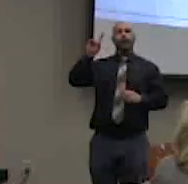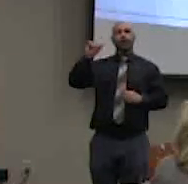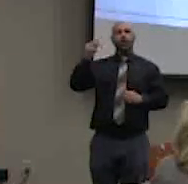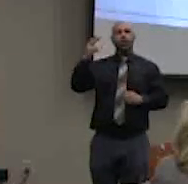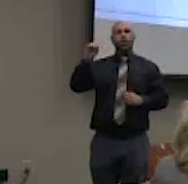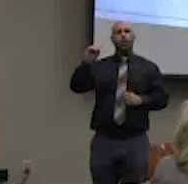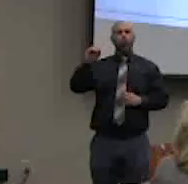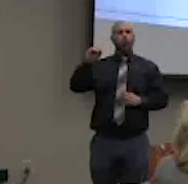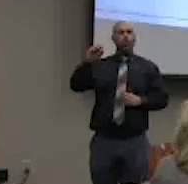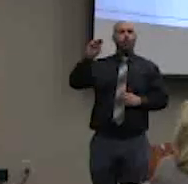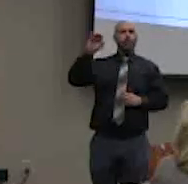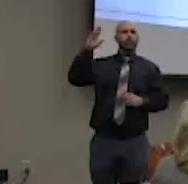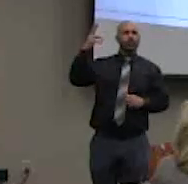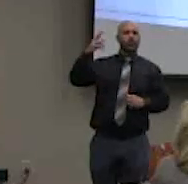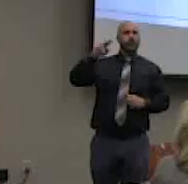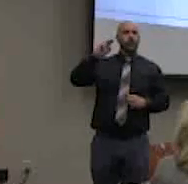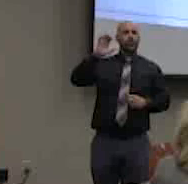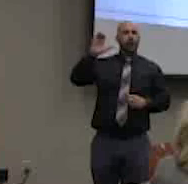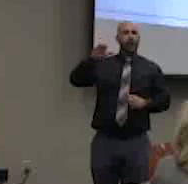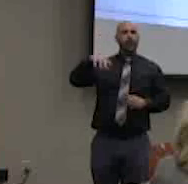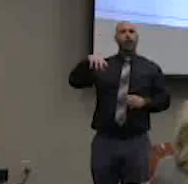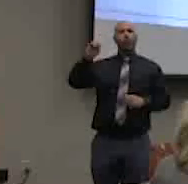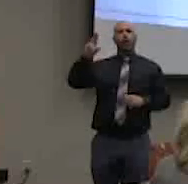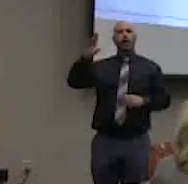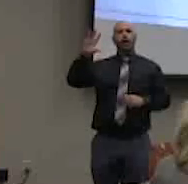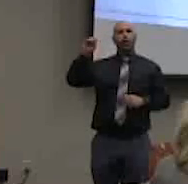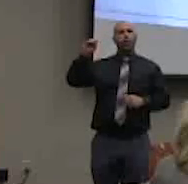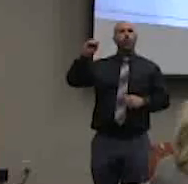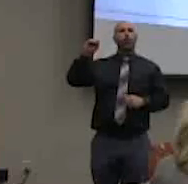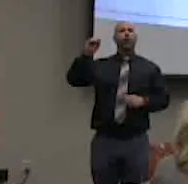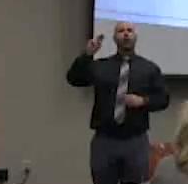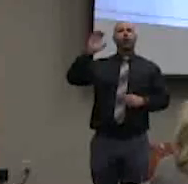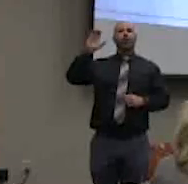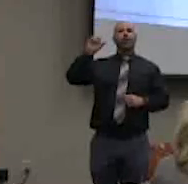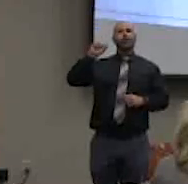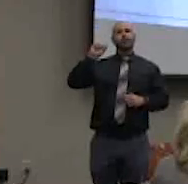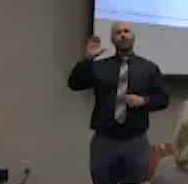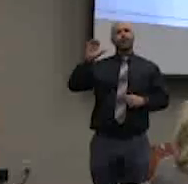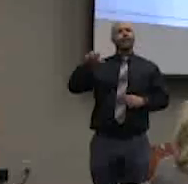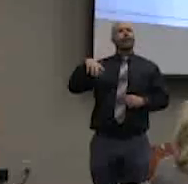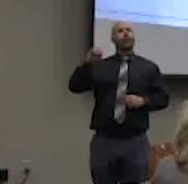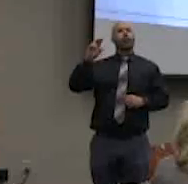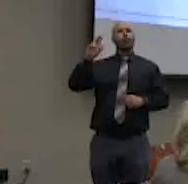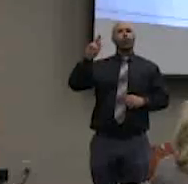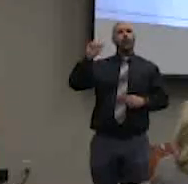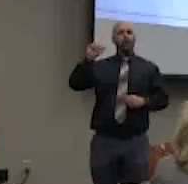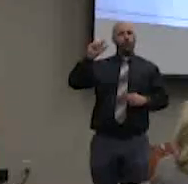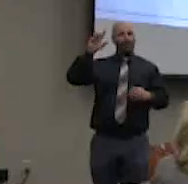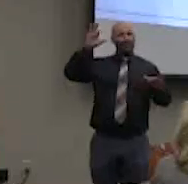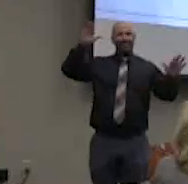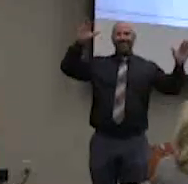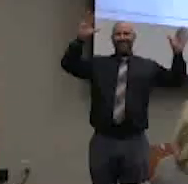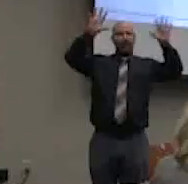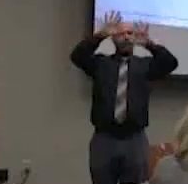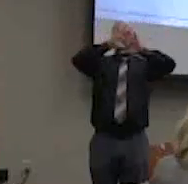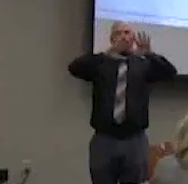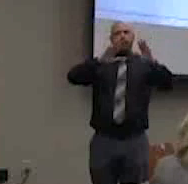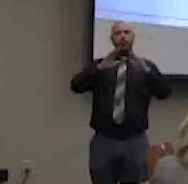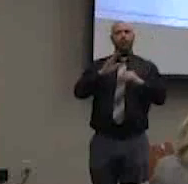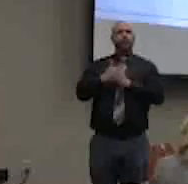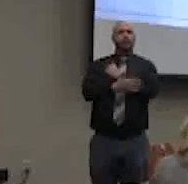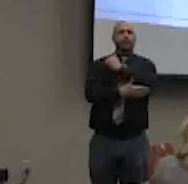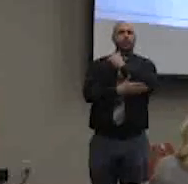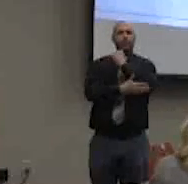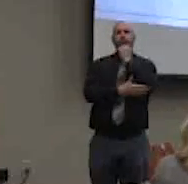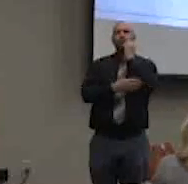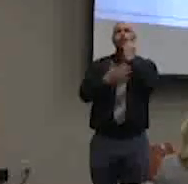course, Ohio, North Carolina, South Carolina, and Oklahoma. So all over the country, and we are bringing what we've learned